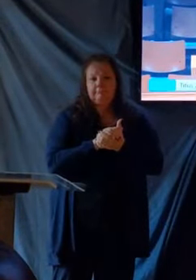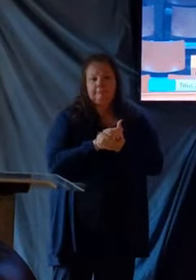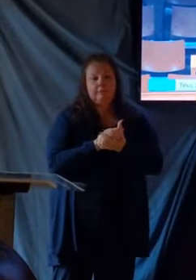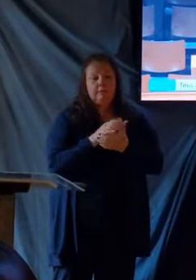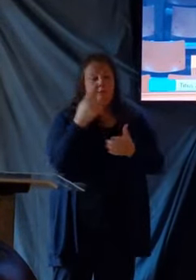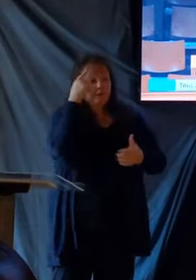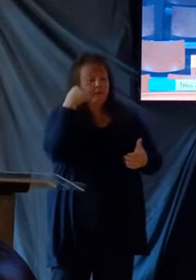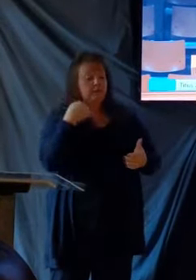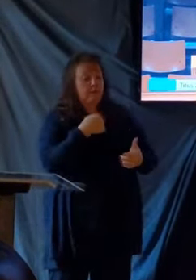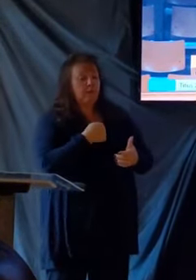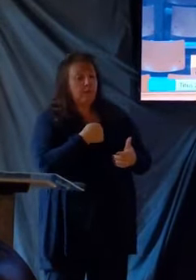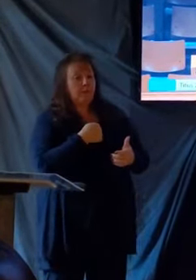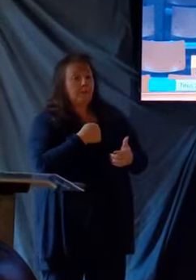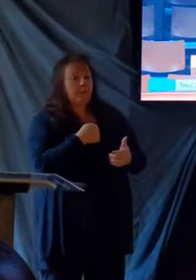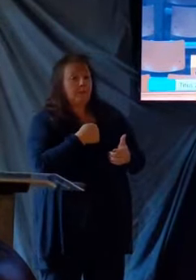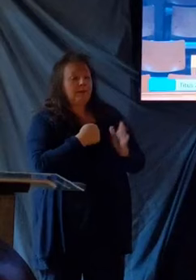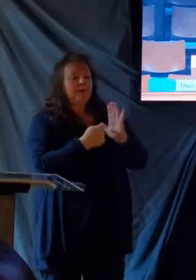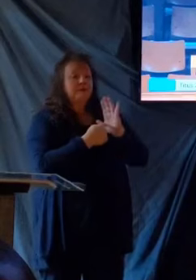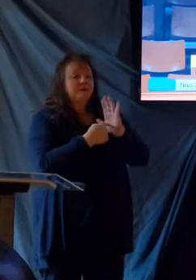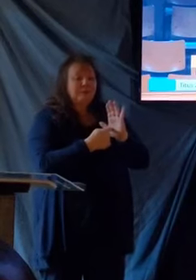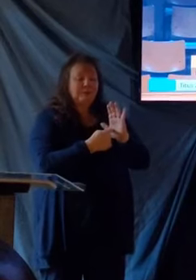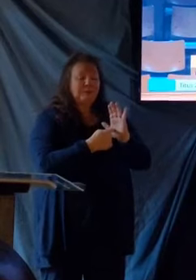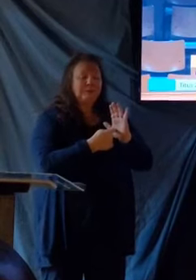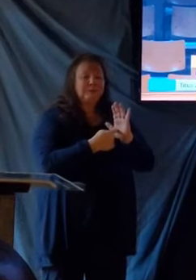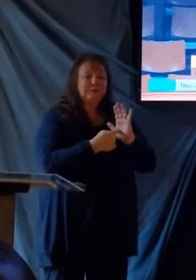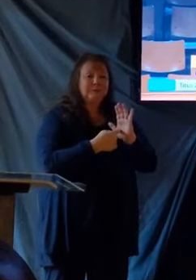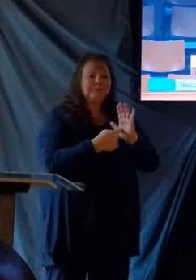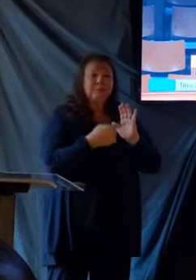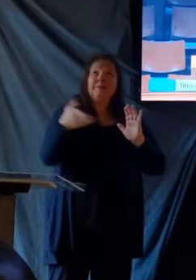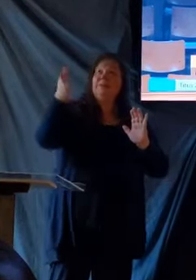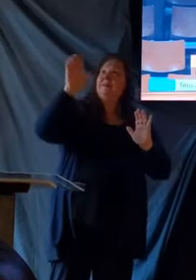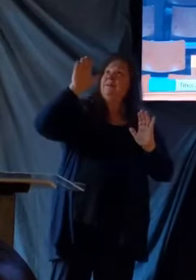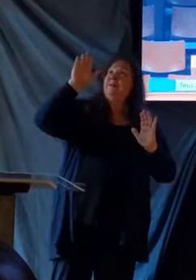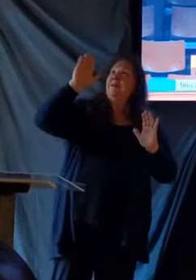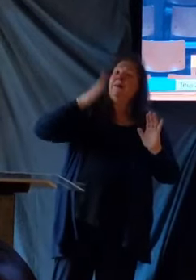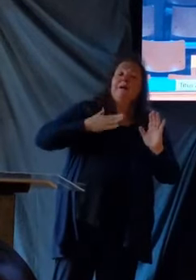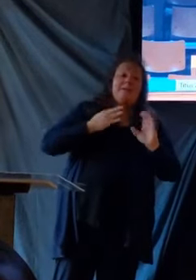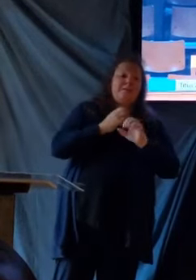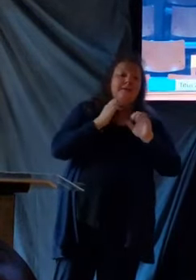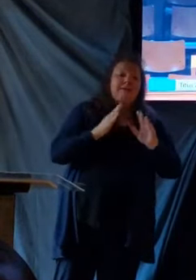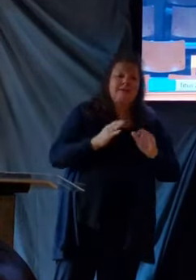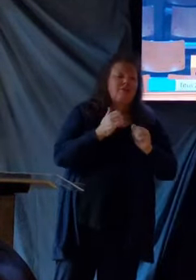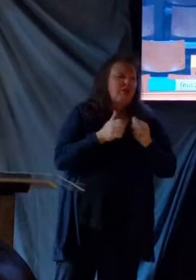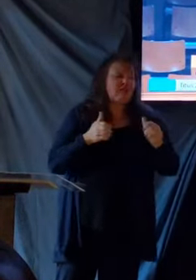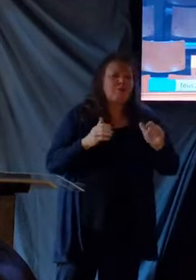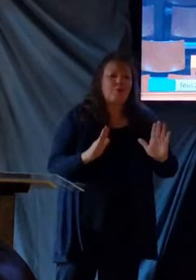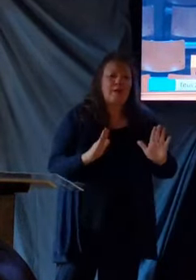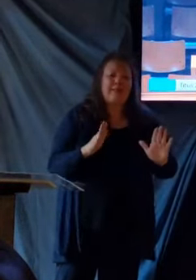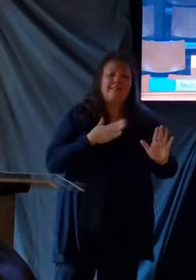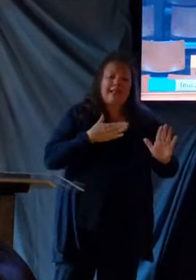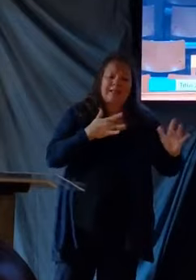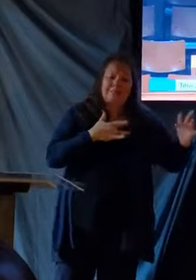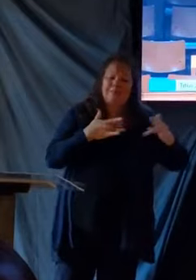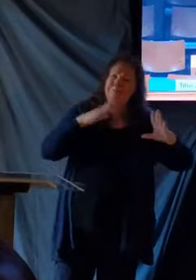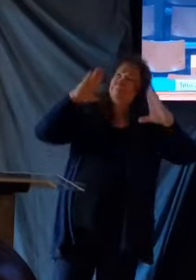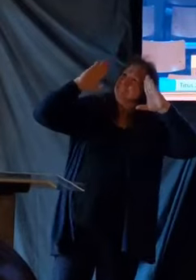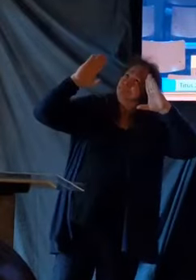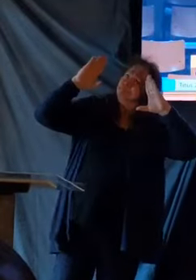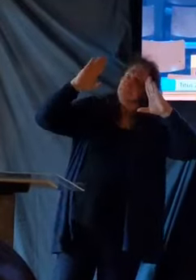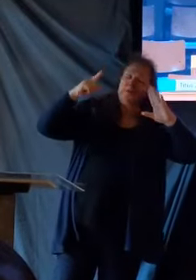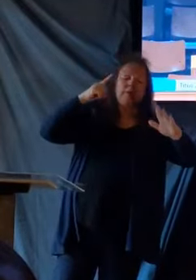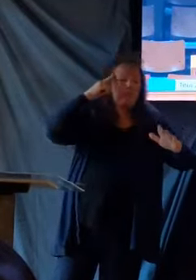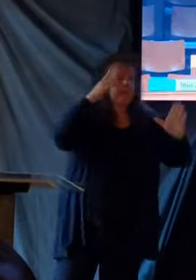so that we adorn the doctrine of God, our Savior, in every respect. That's what we're concerned about. We get